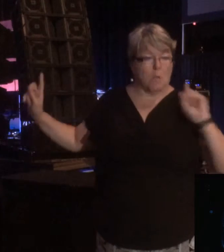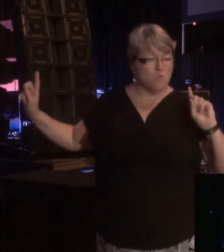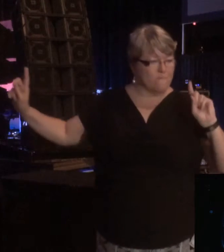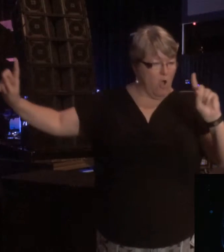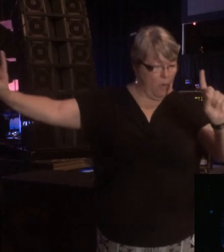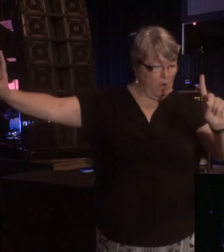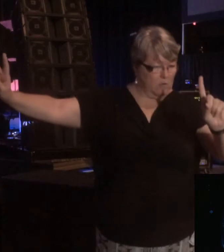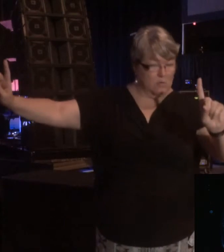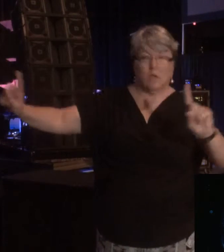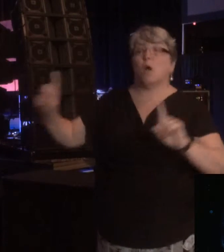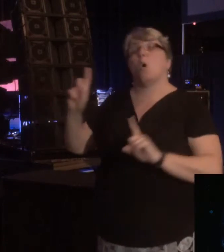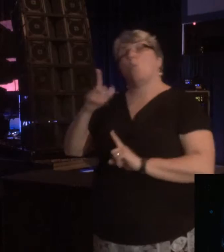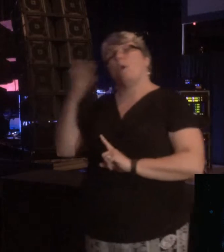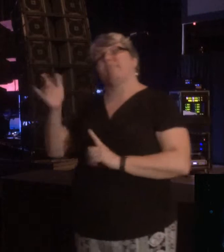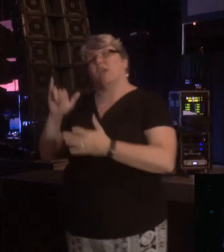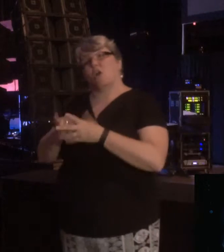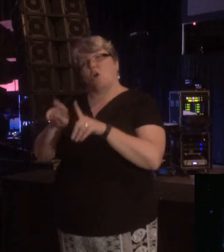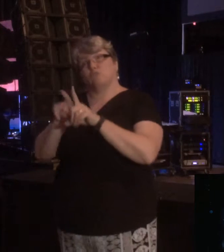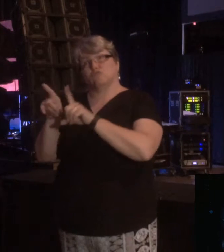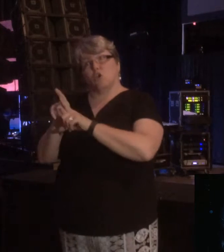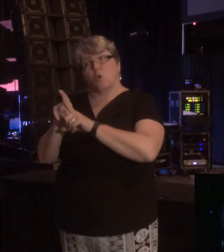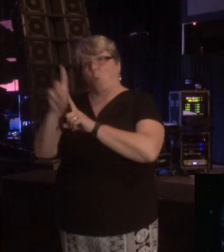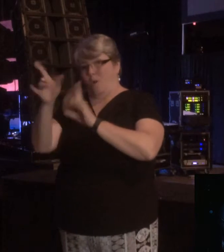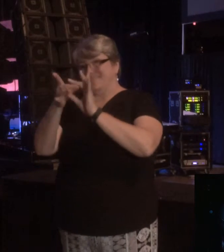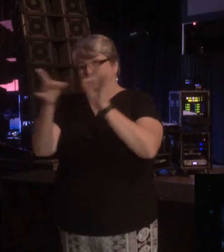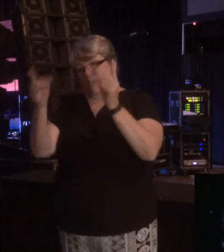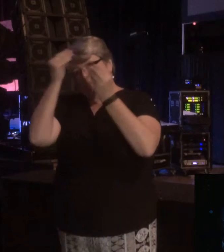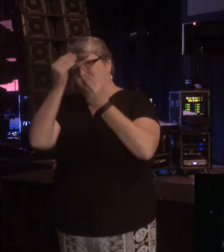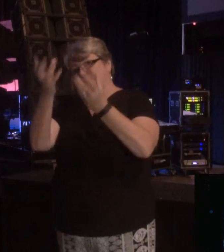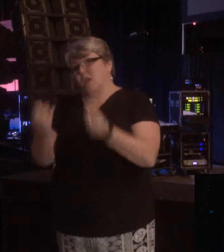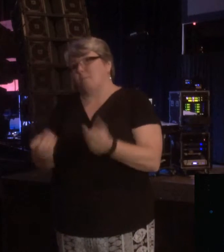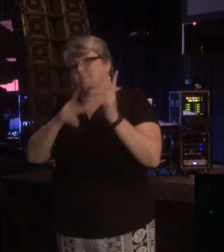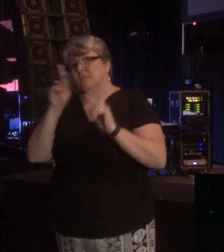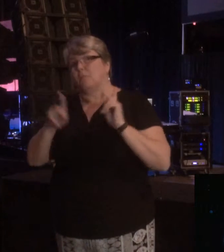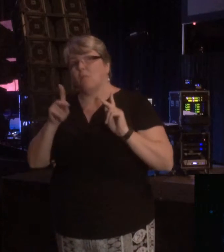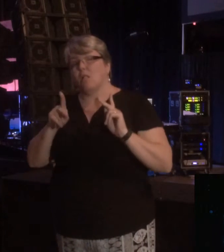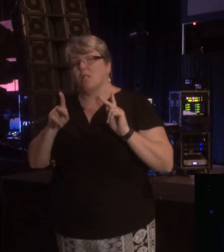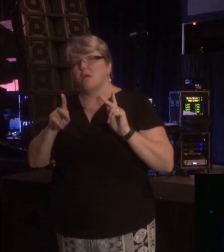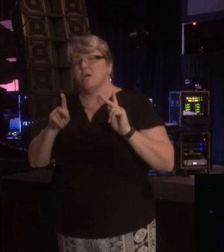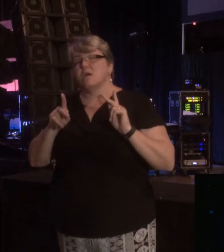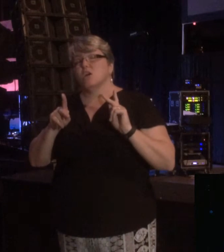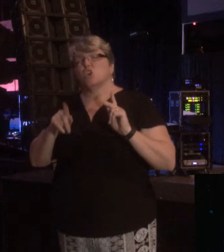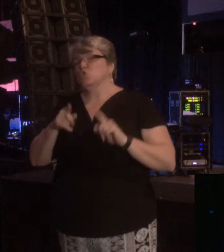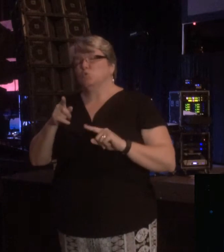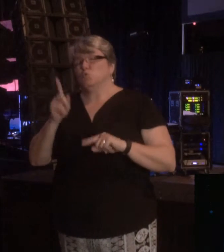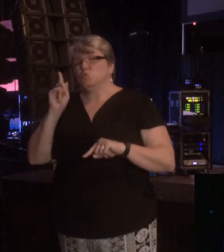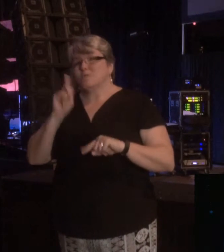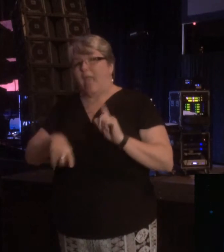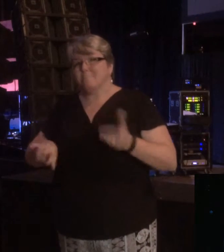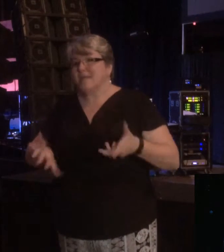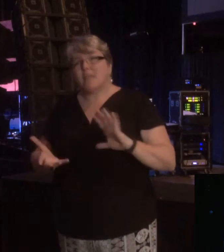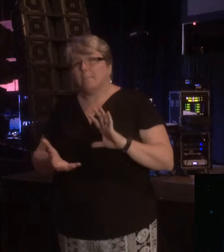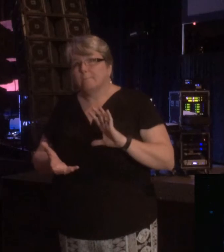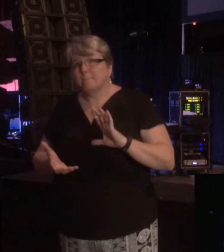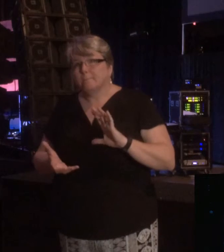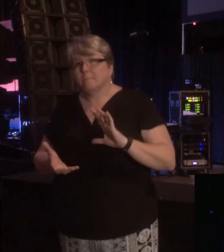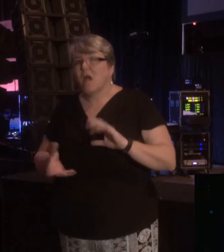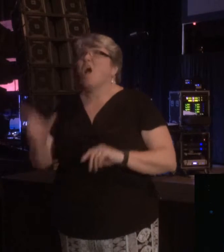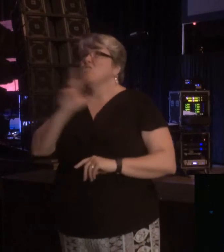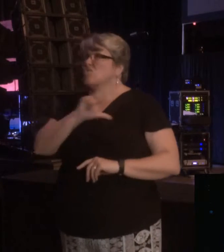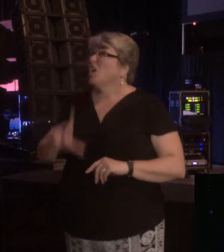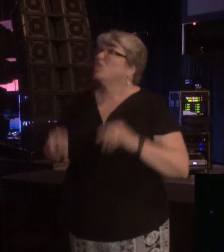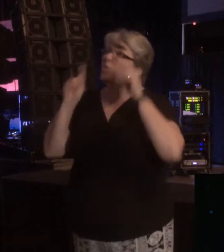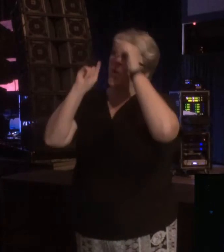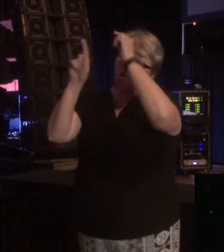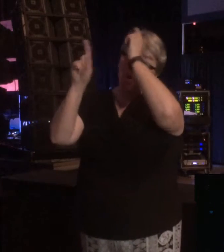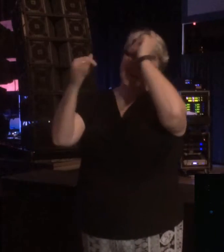you is gonna start thinking a different way and go this way, and the other one's gonna start thinking this way, and there's gonna be a DTR that's gonna come along